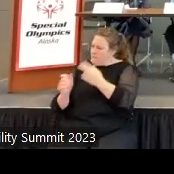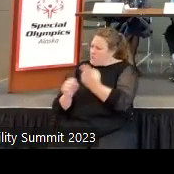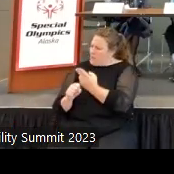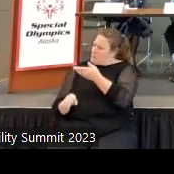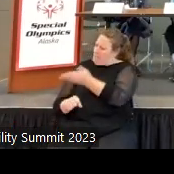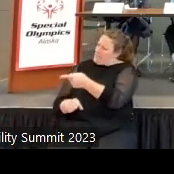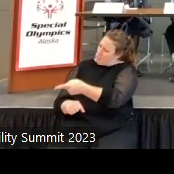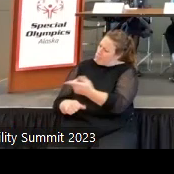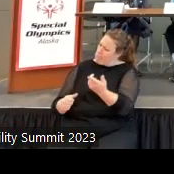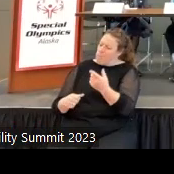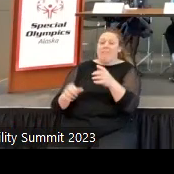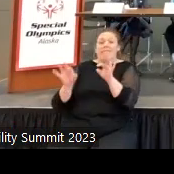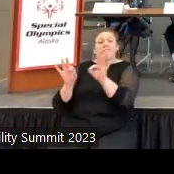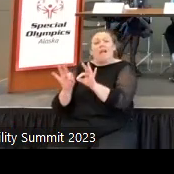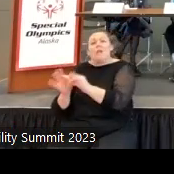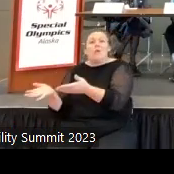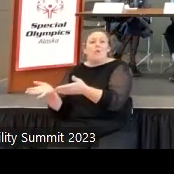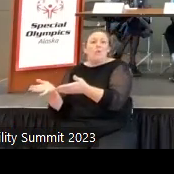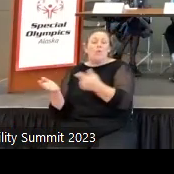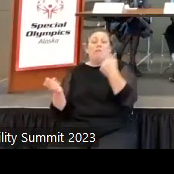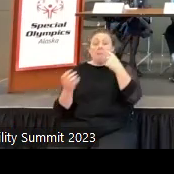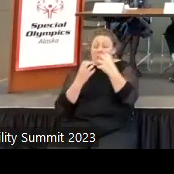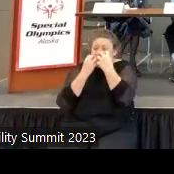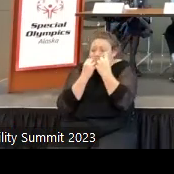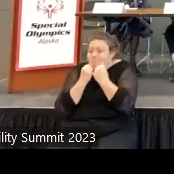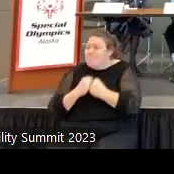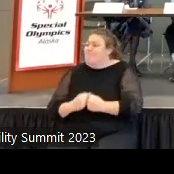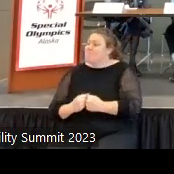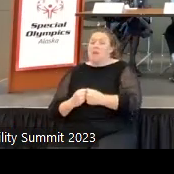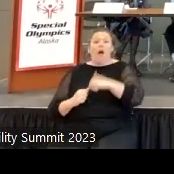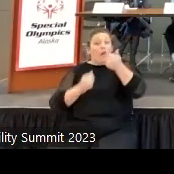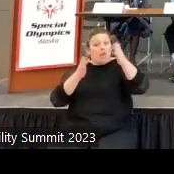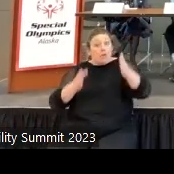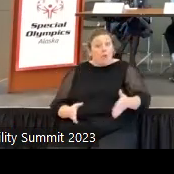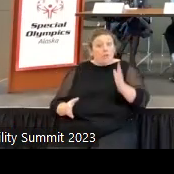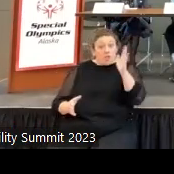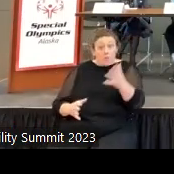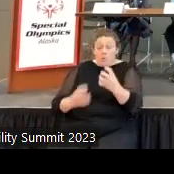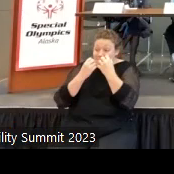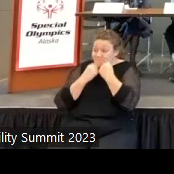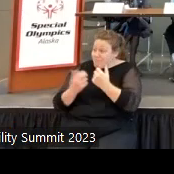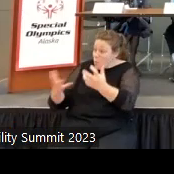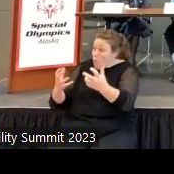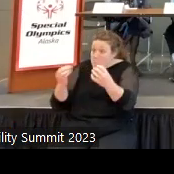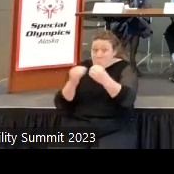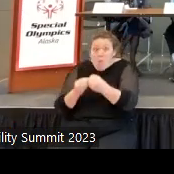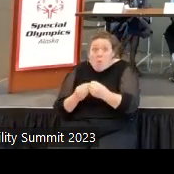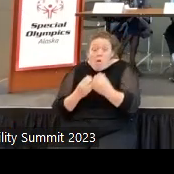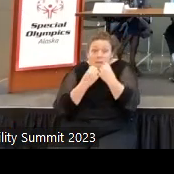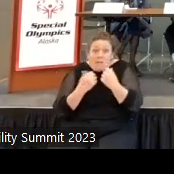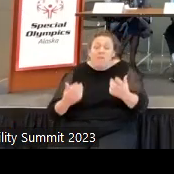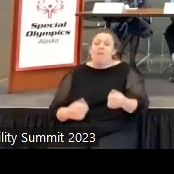What is the value of that item? Is there someone who could use it more than myself? And be able to kind of have my hands more